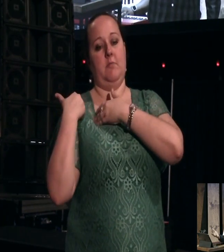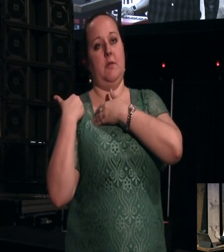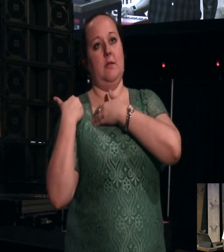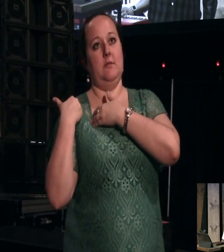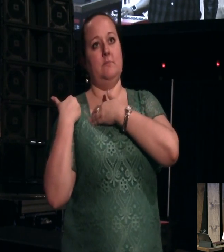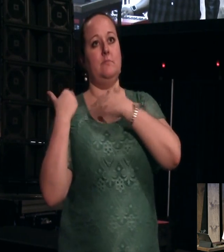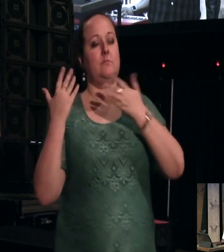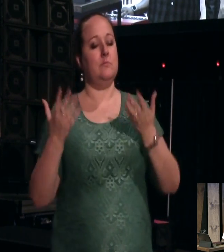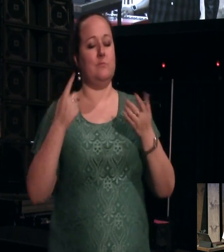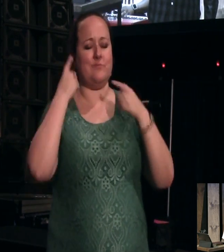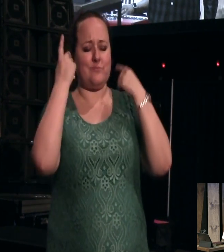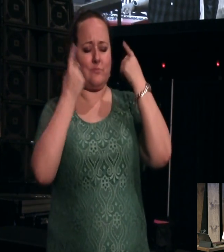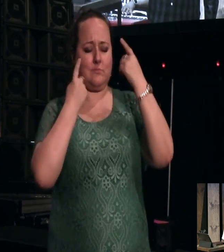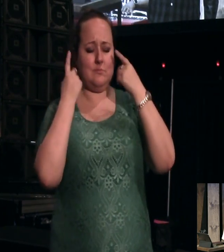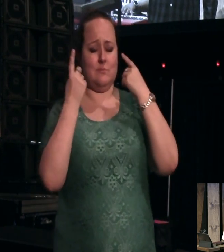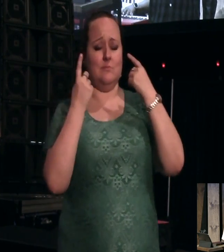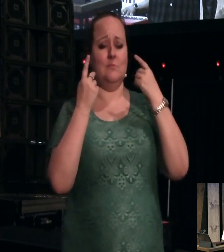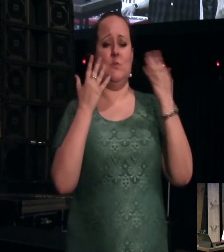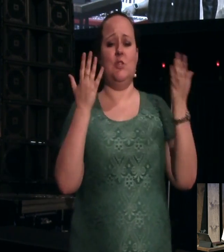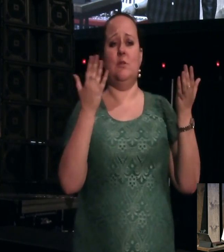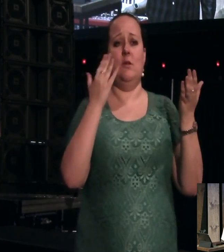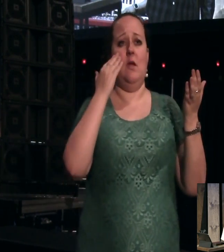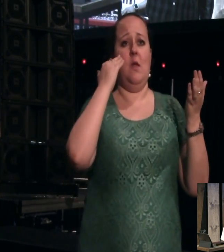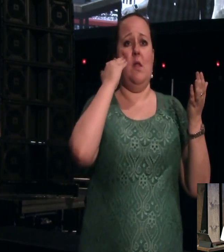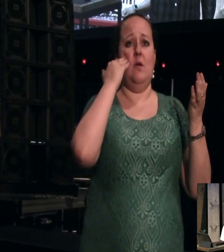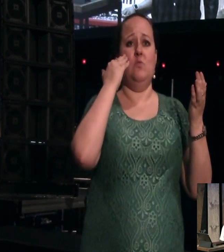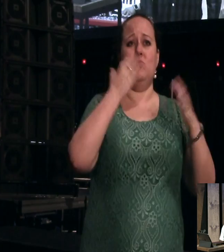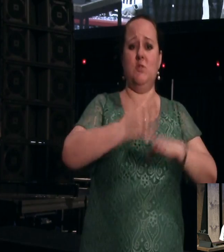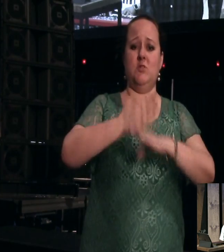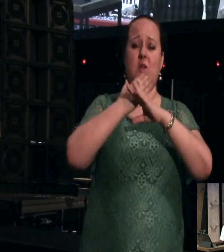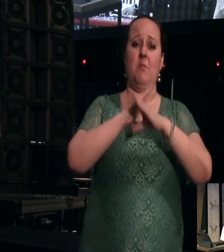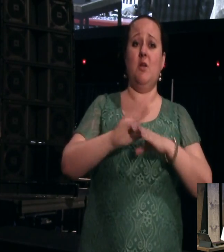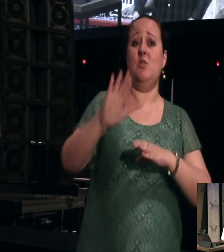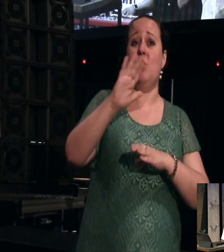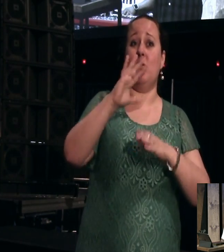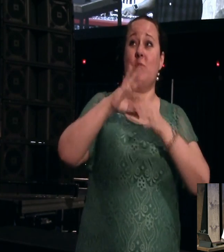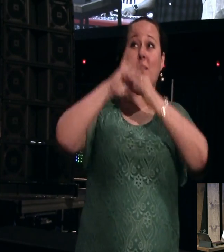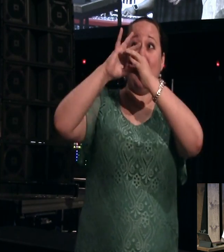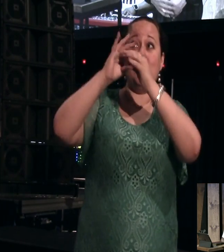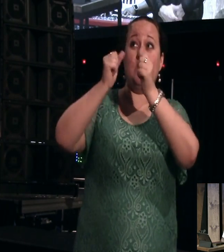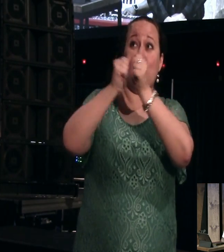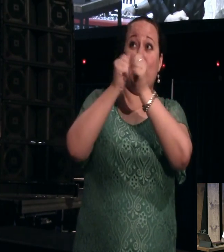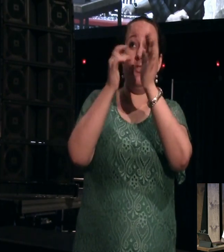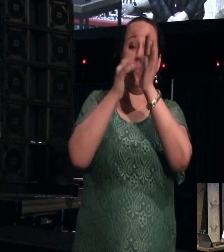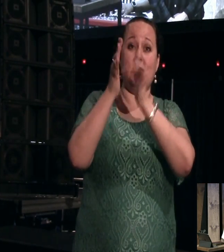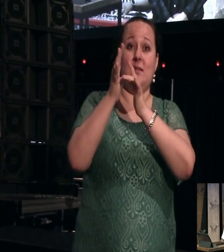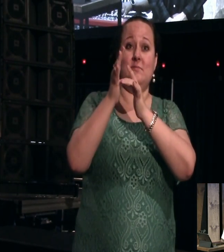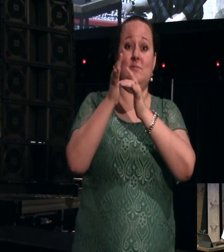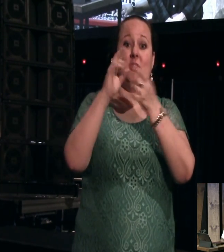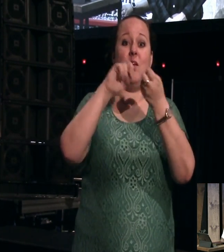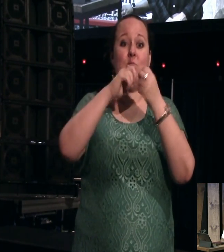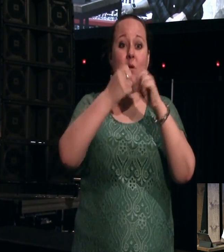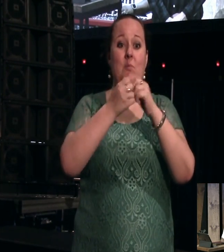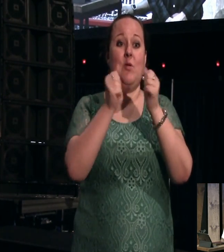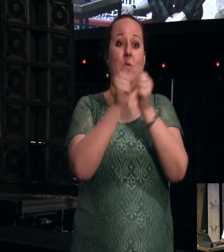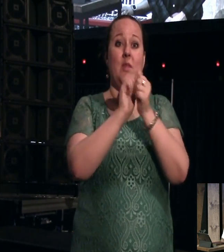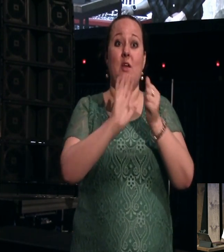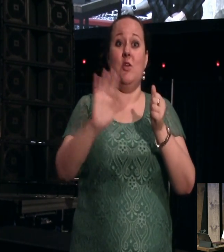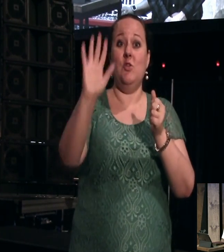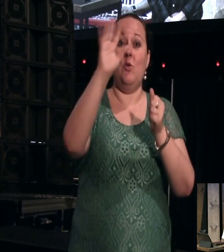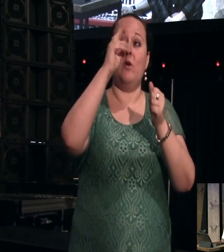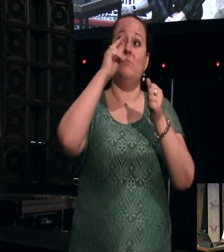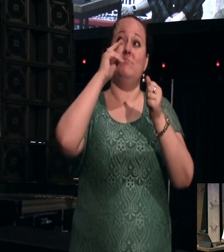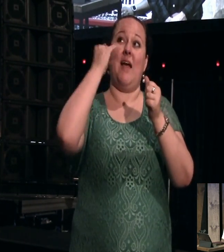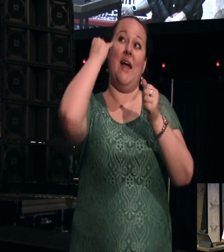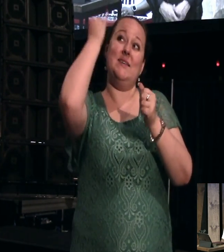I just wondered, you know what? You know what will be the barrier? You know what will hinder your next step with Jesus? It'll be